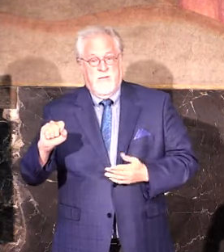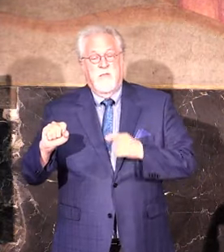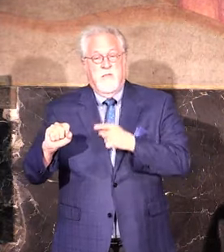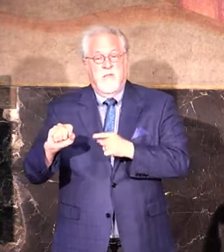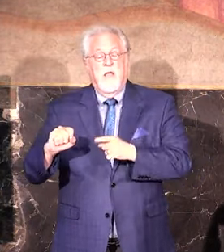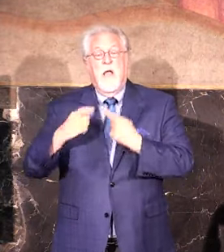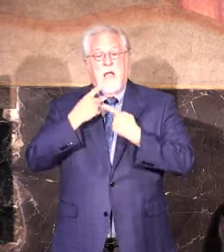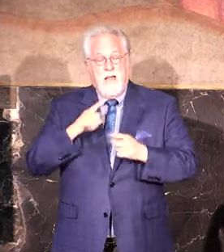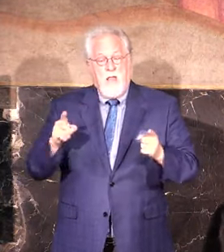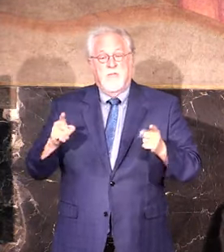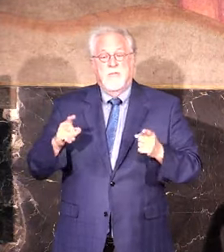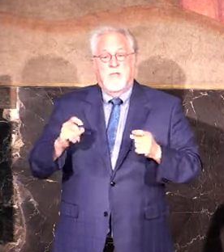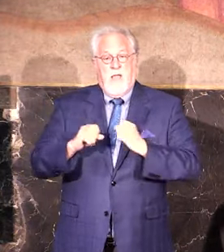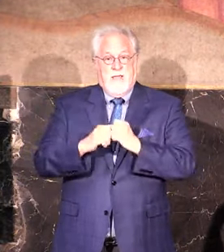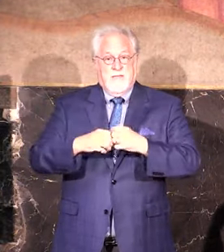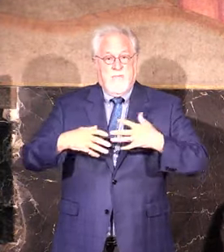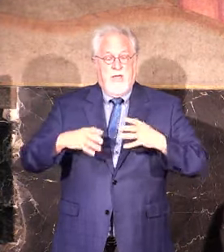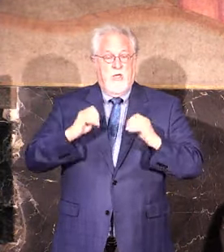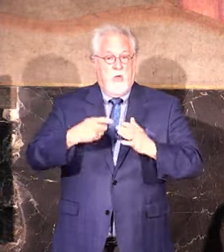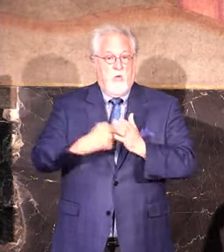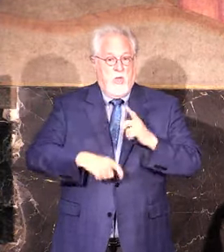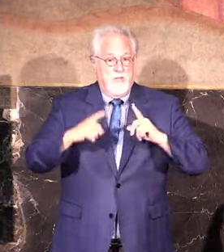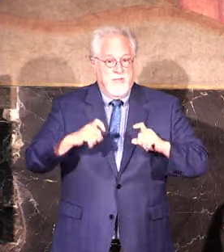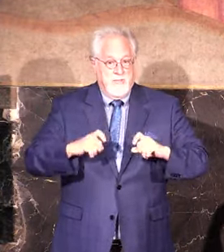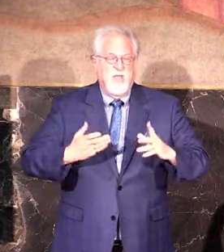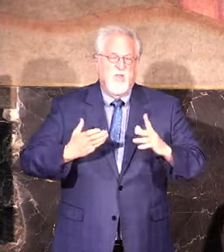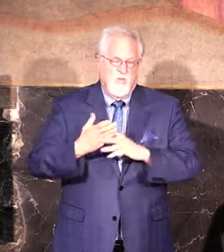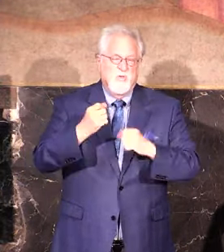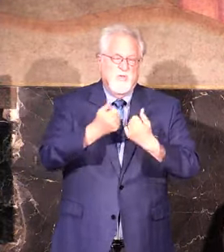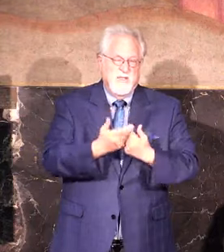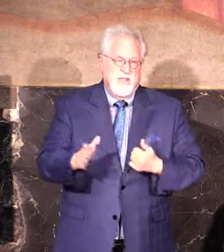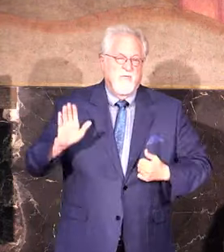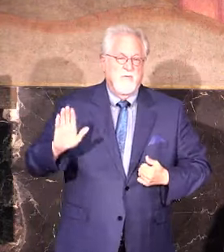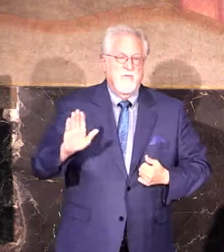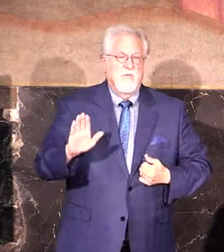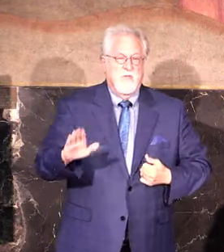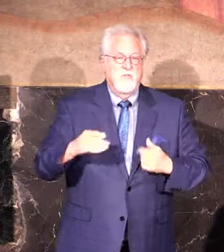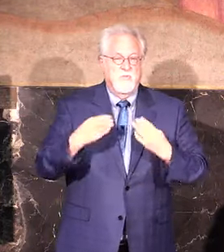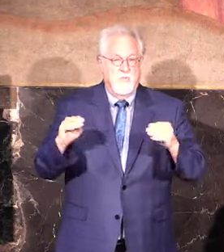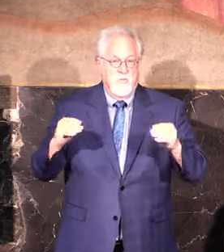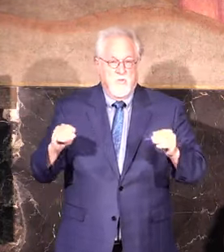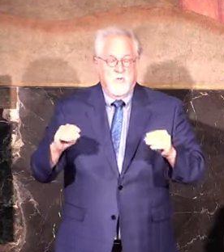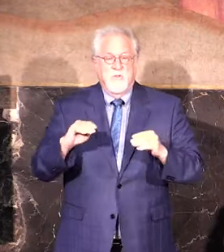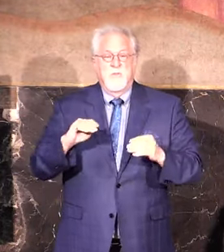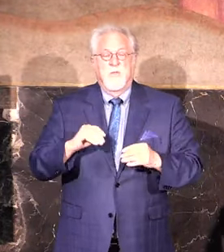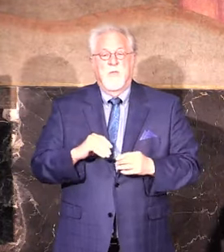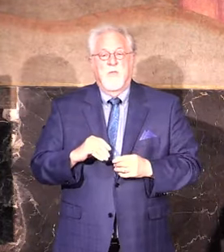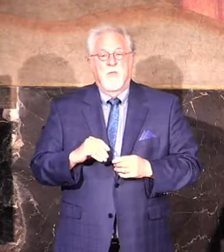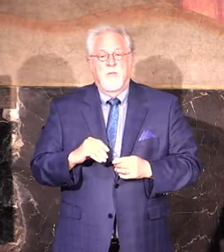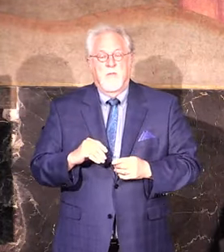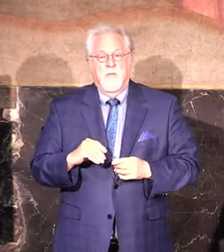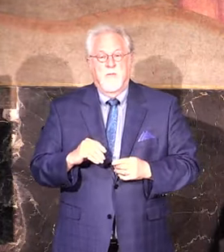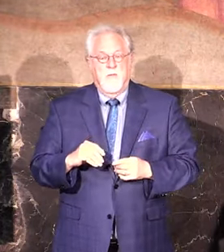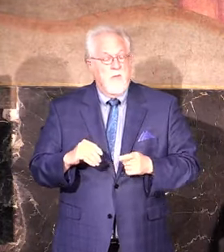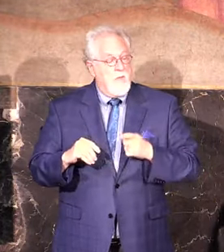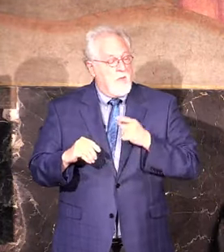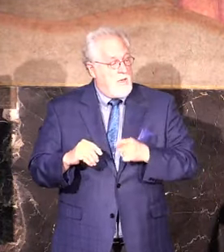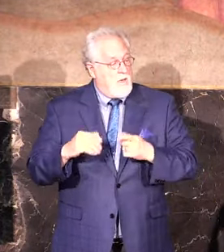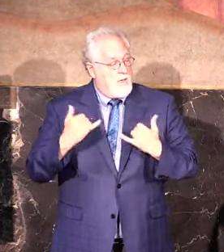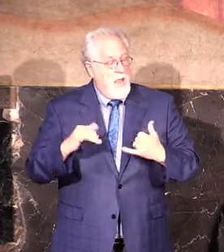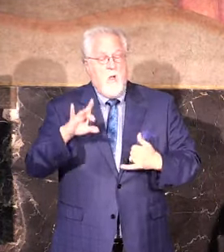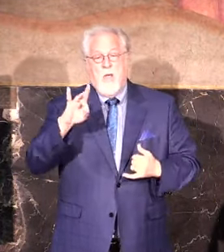recently announced that they're expanding no-cost testing through several of its drive-through lanes in our state. There are